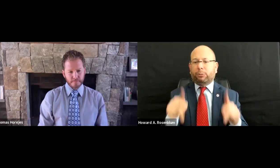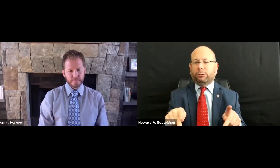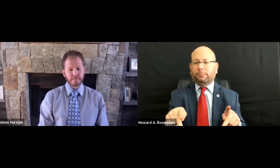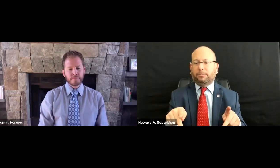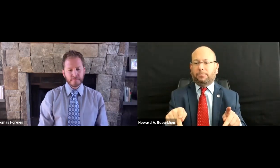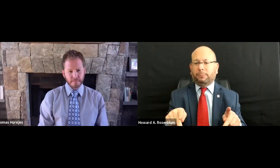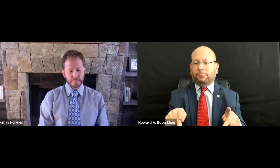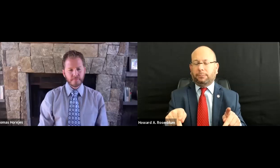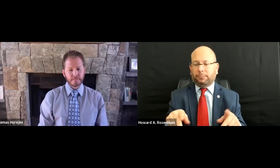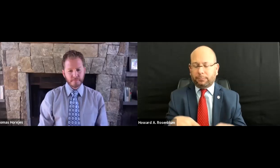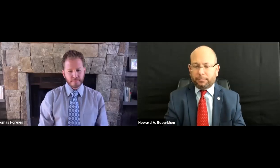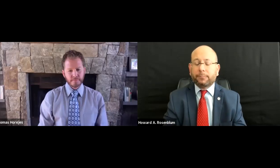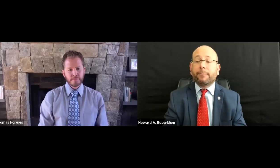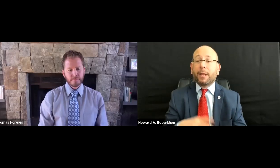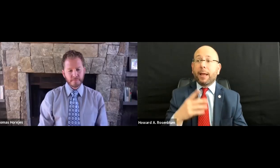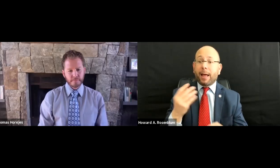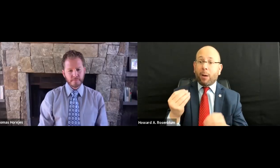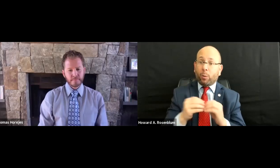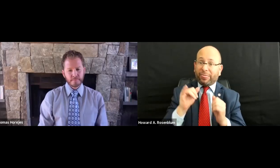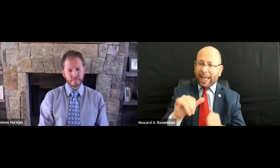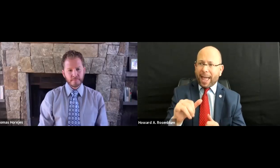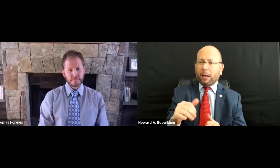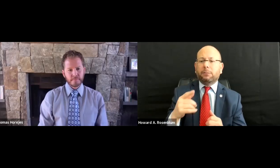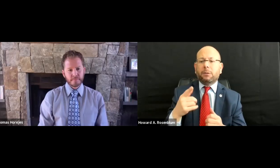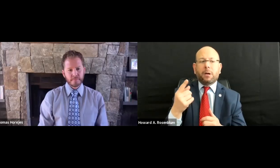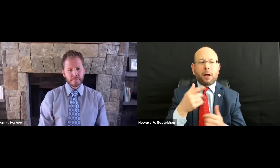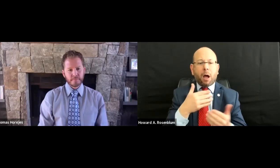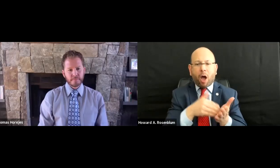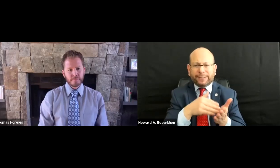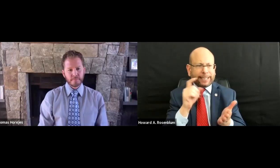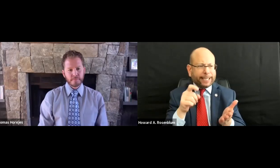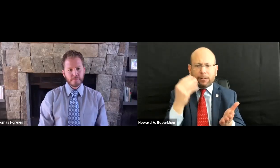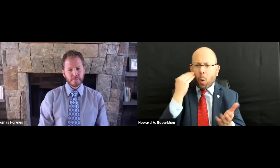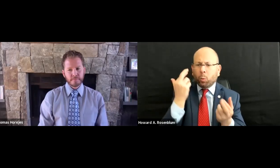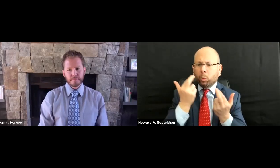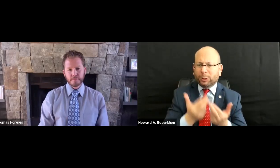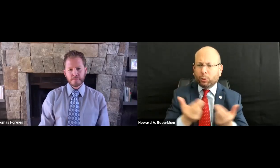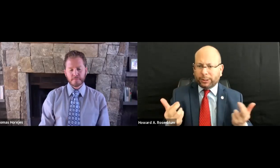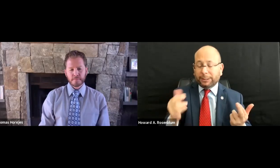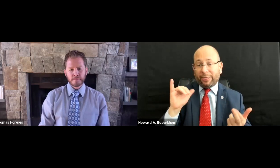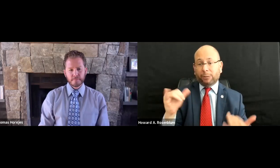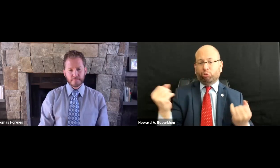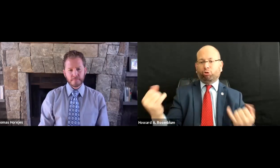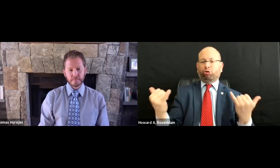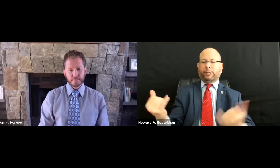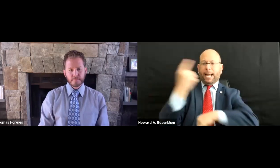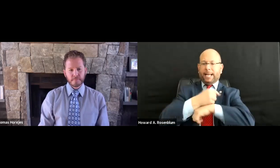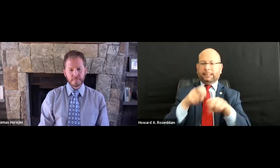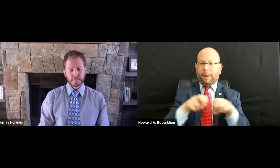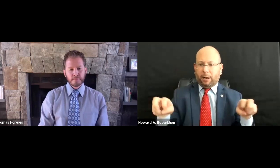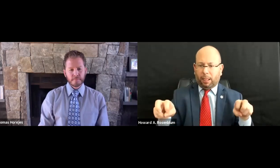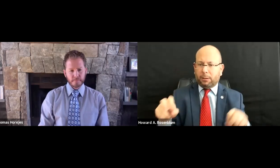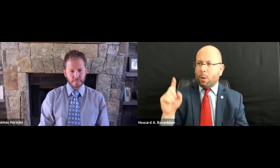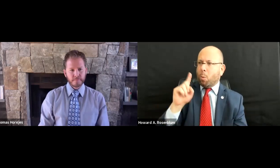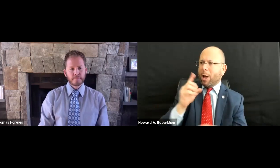is almost always to ask that deaf or hard of hearing person so that they can help inform what effective communication needs for